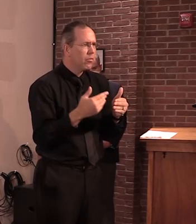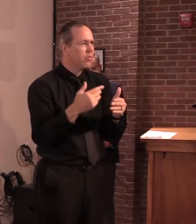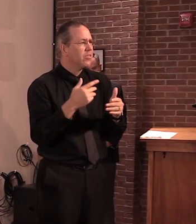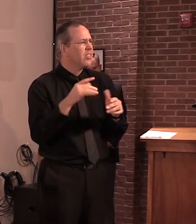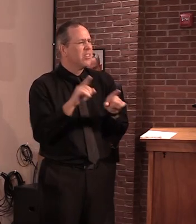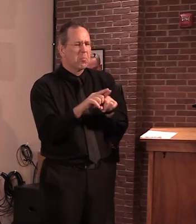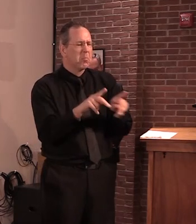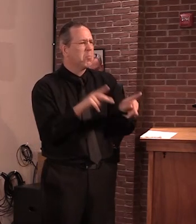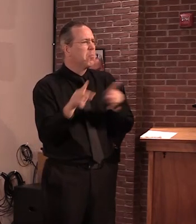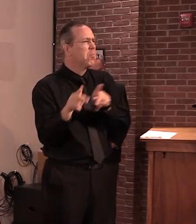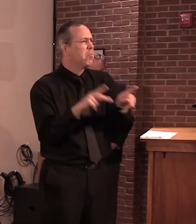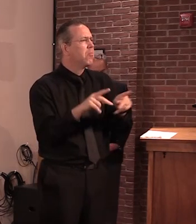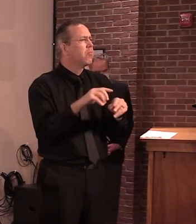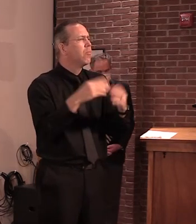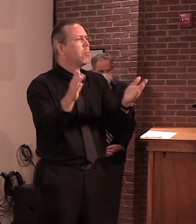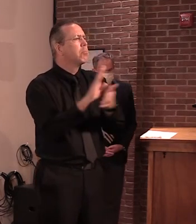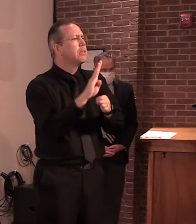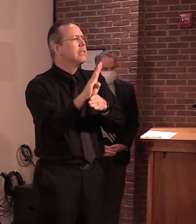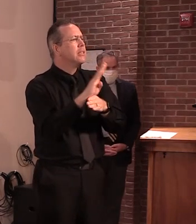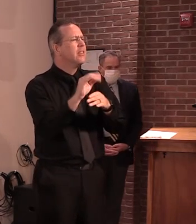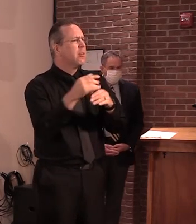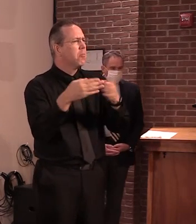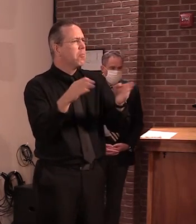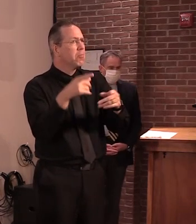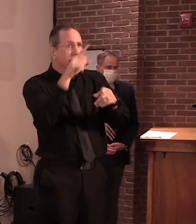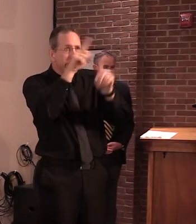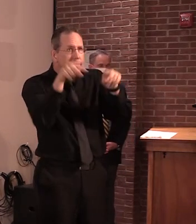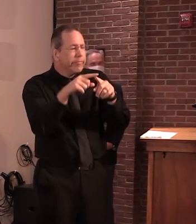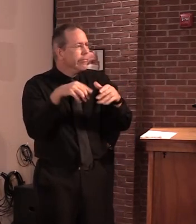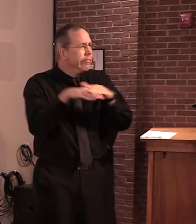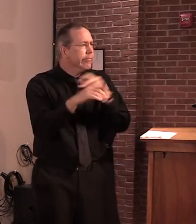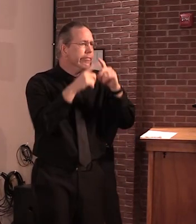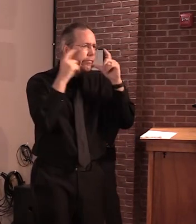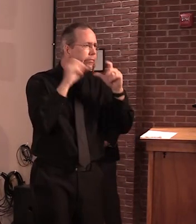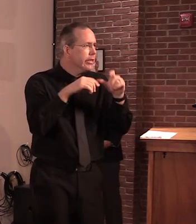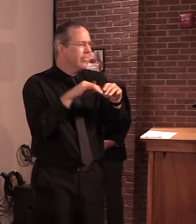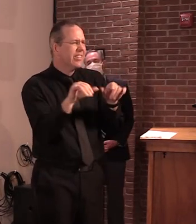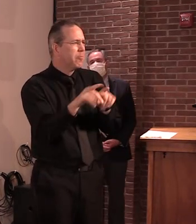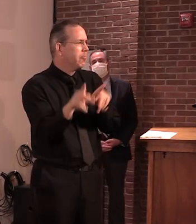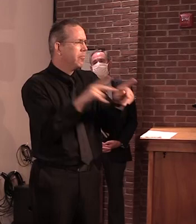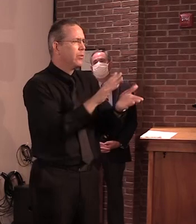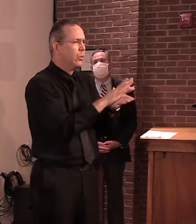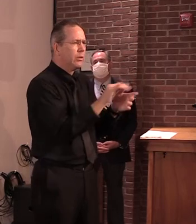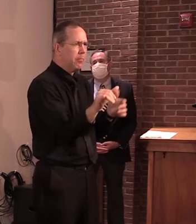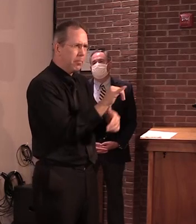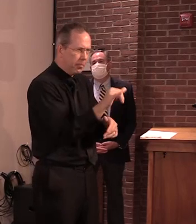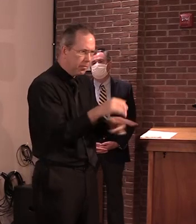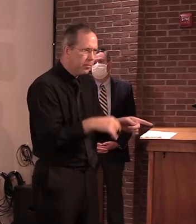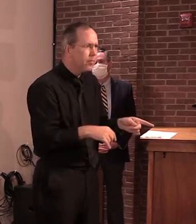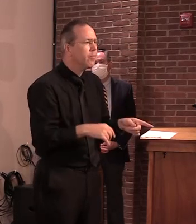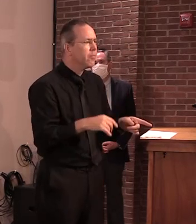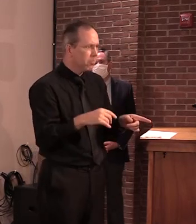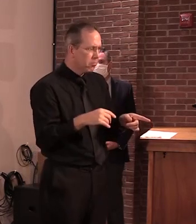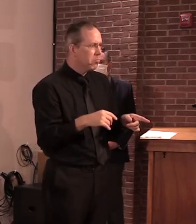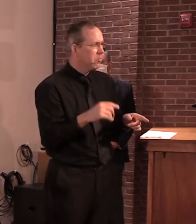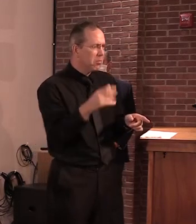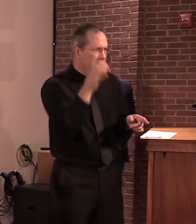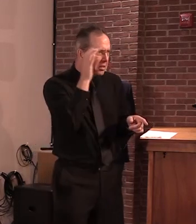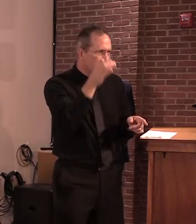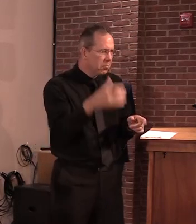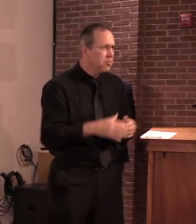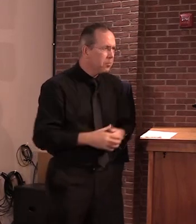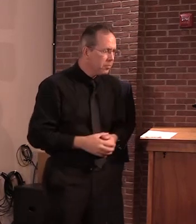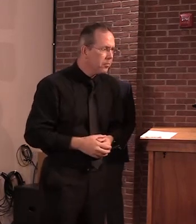If you're sick, stay home. There's just so many times when we try and